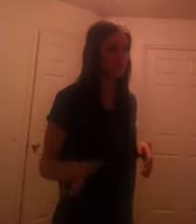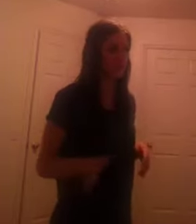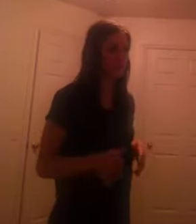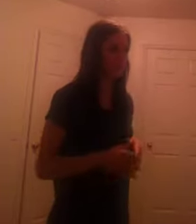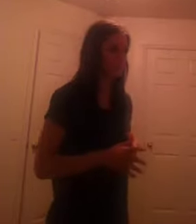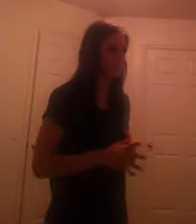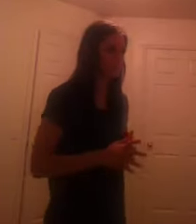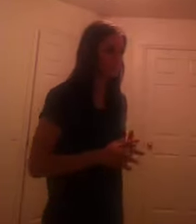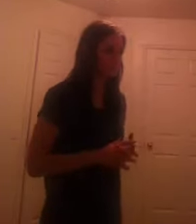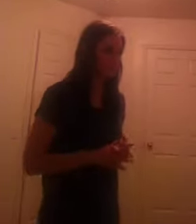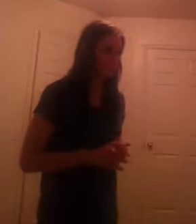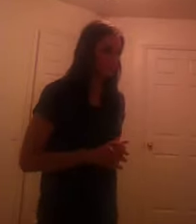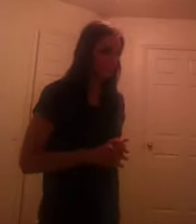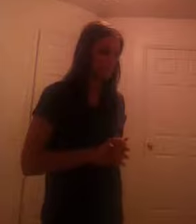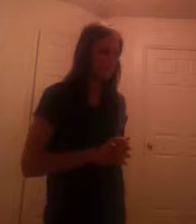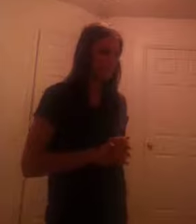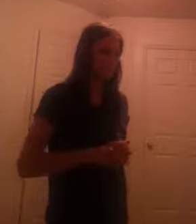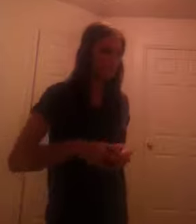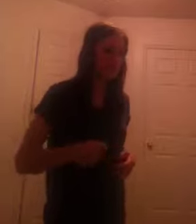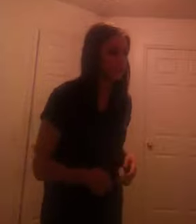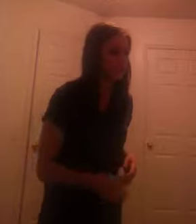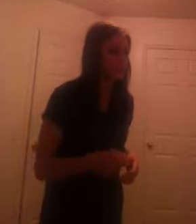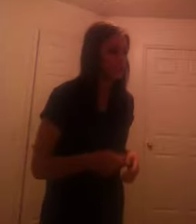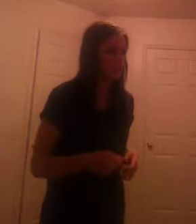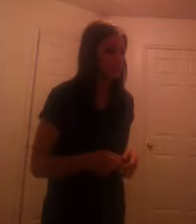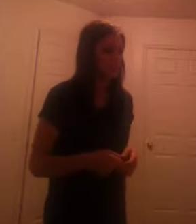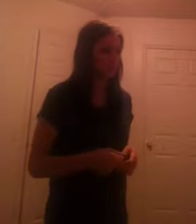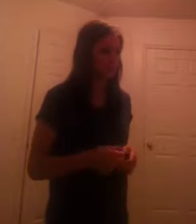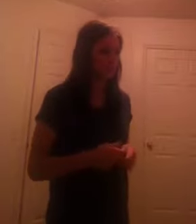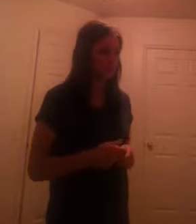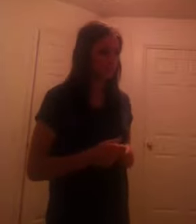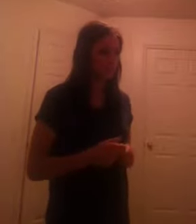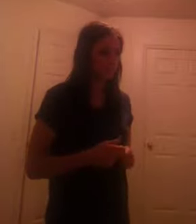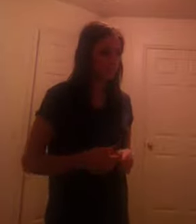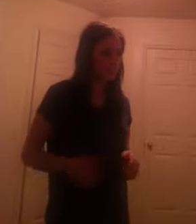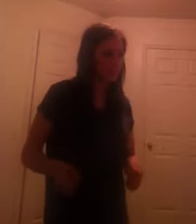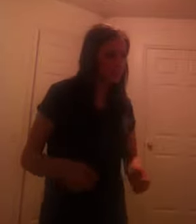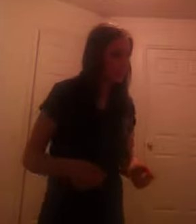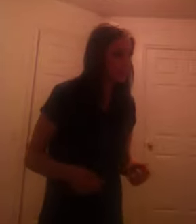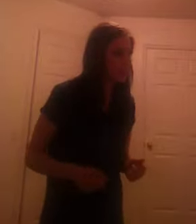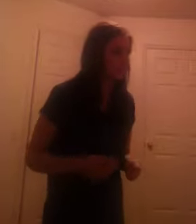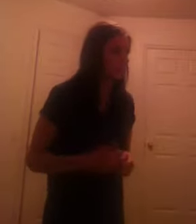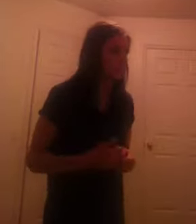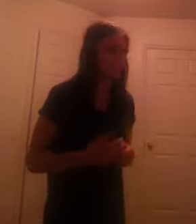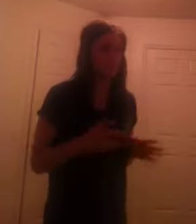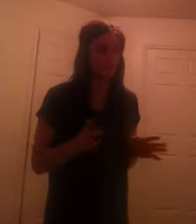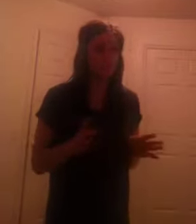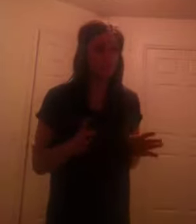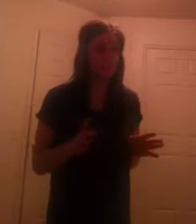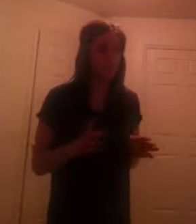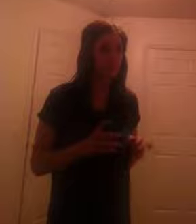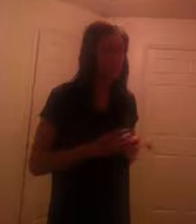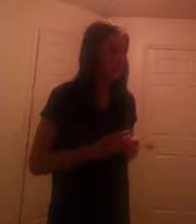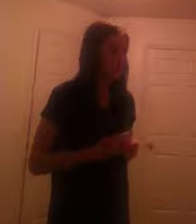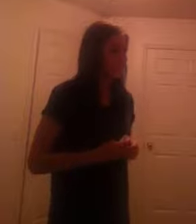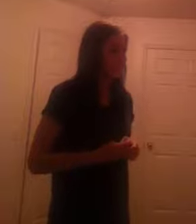down. So we attached a leash to Steve. We hooked him all up to make sure he was safe.